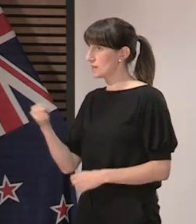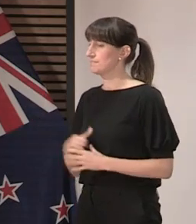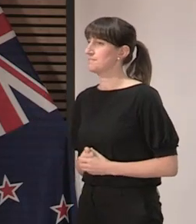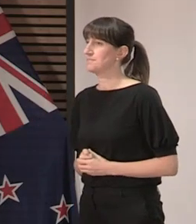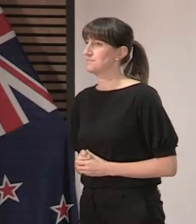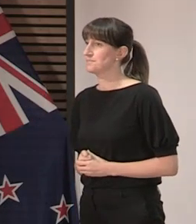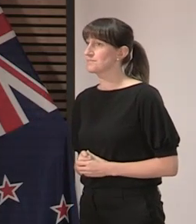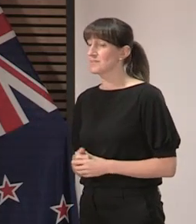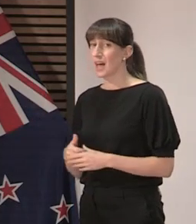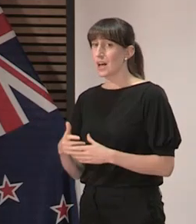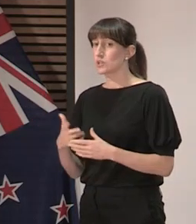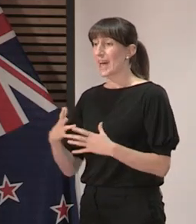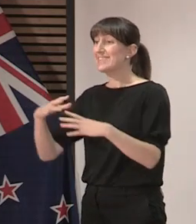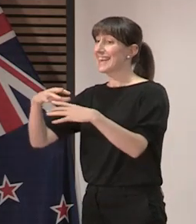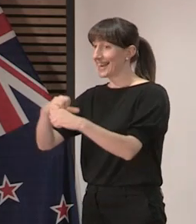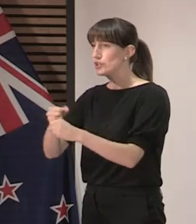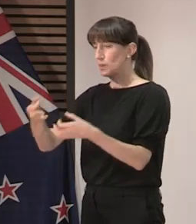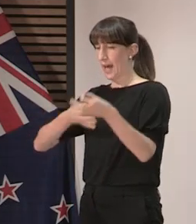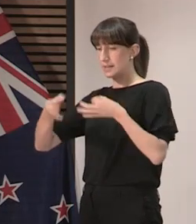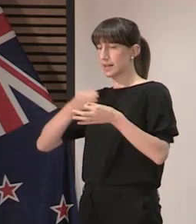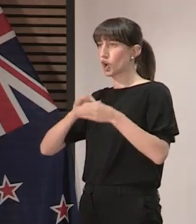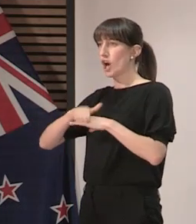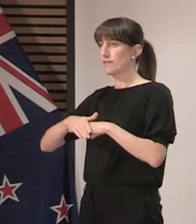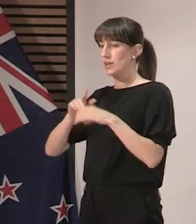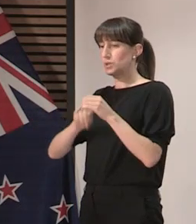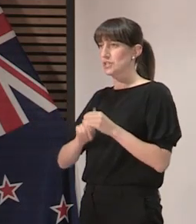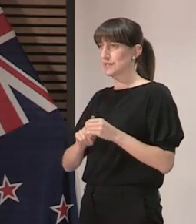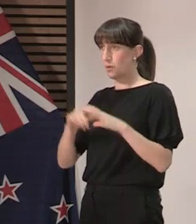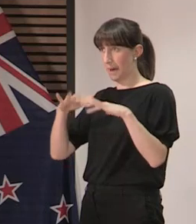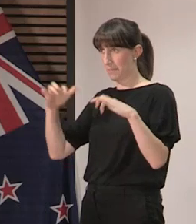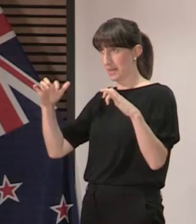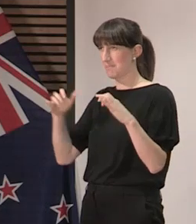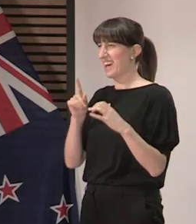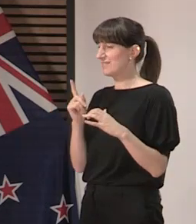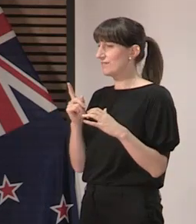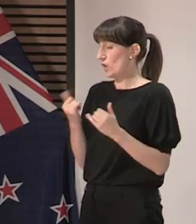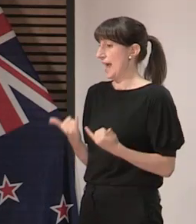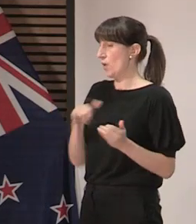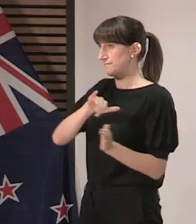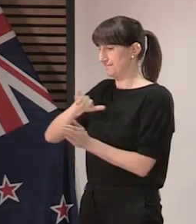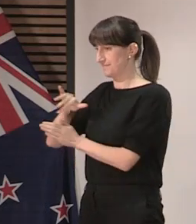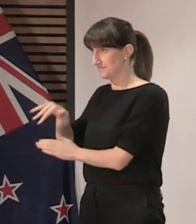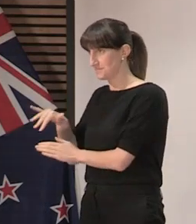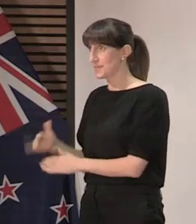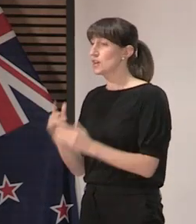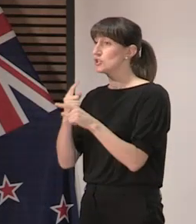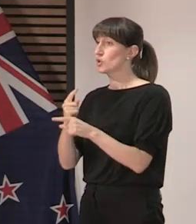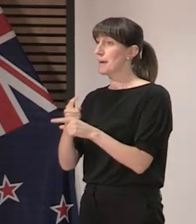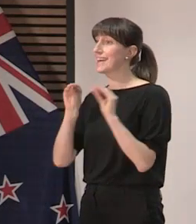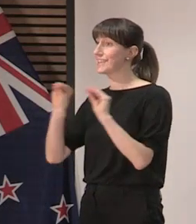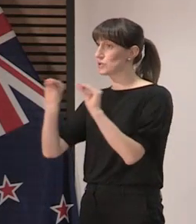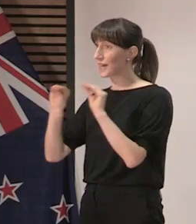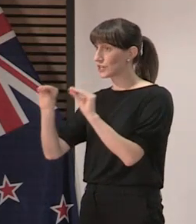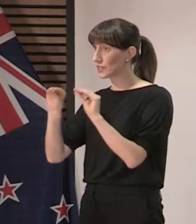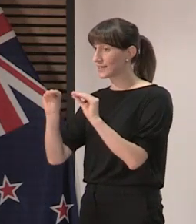I'm happy to take questions at the end on Parliament, but in terms of turning to education, under alert level 3, most children and